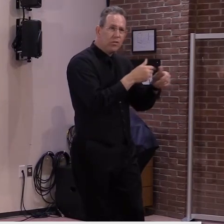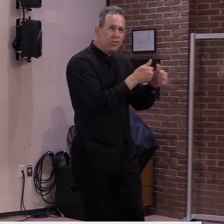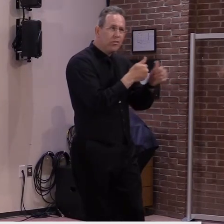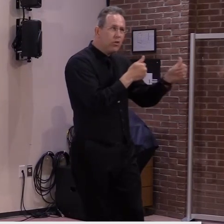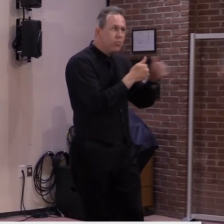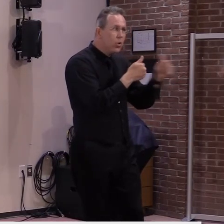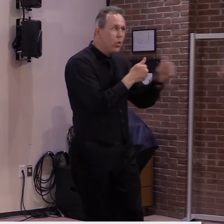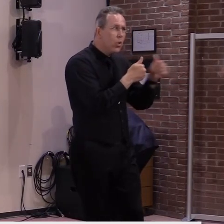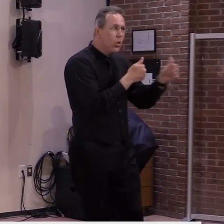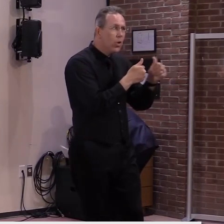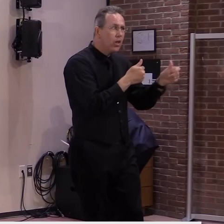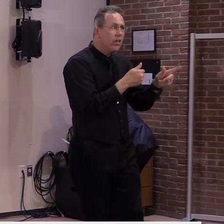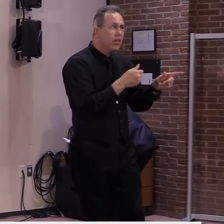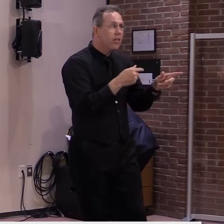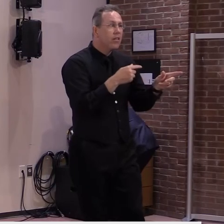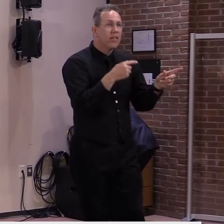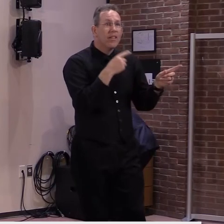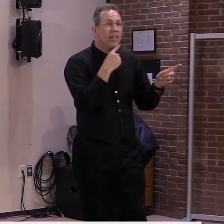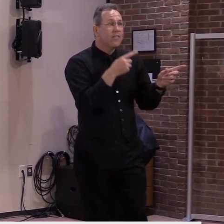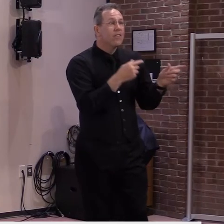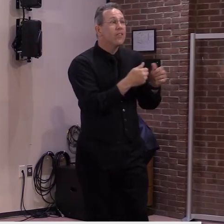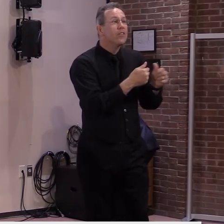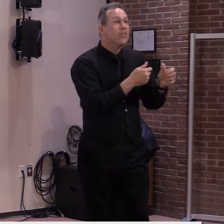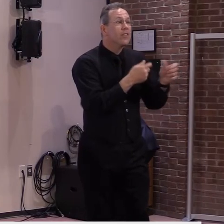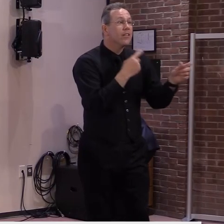kids? Commissioner Harrington.